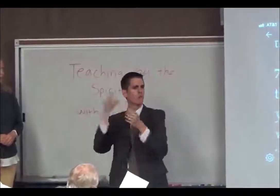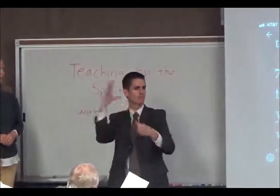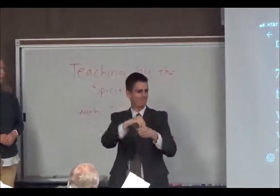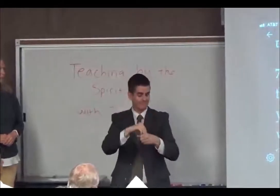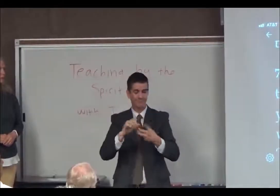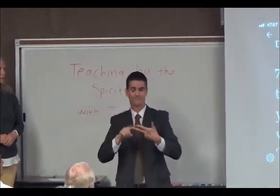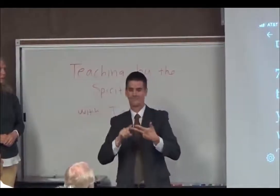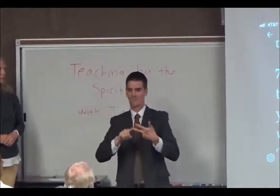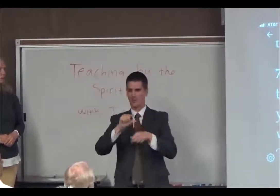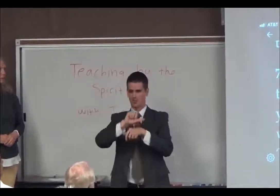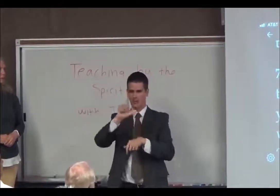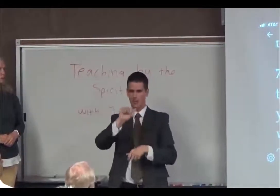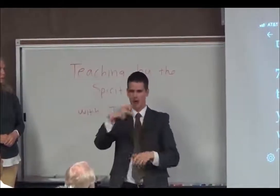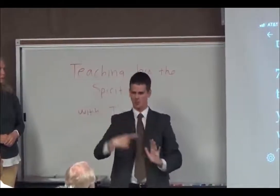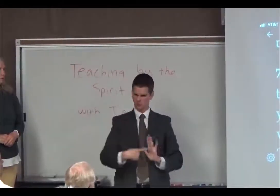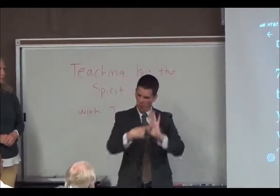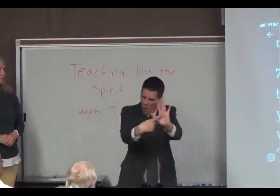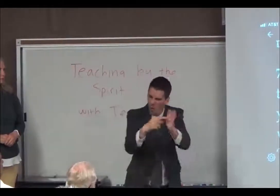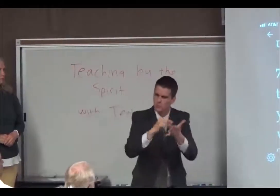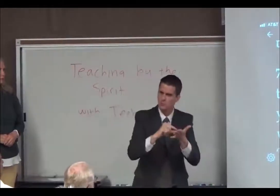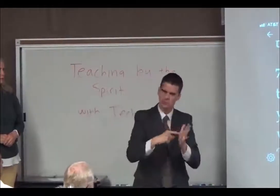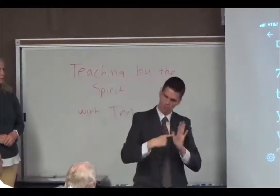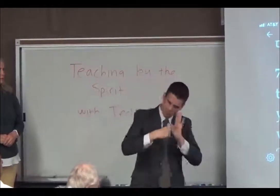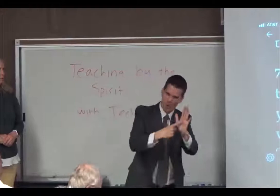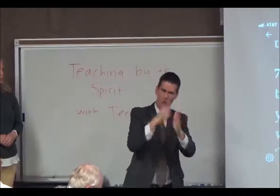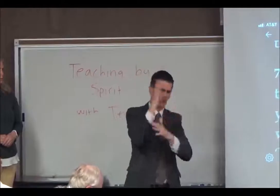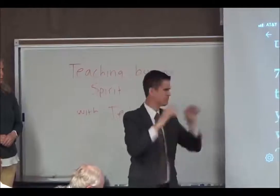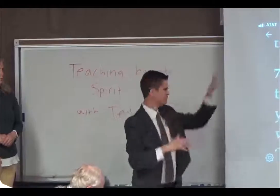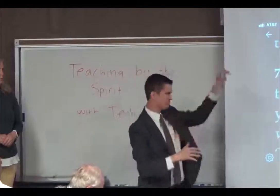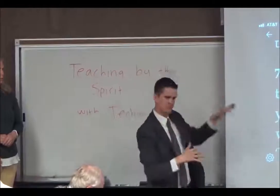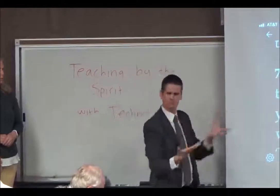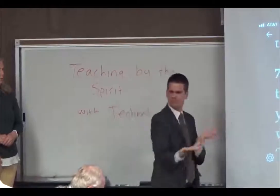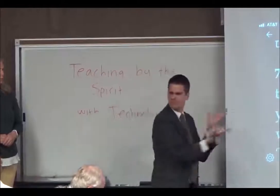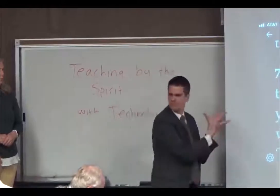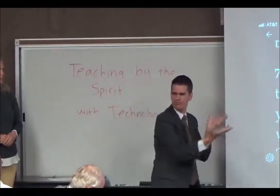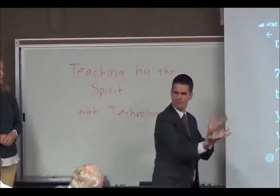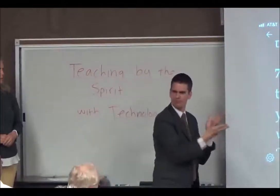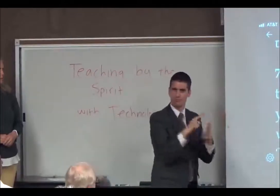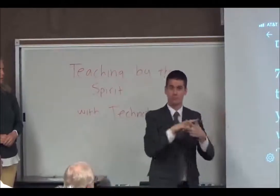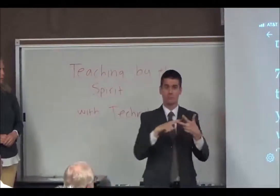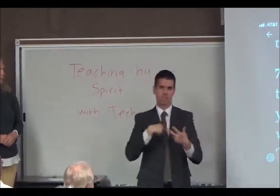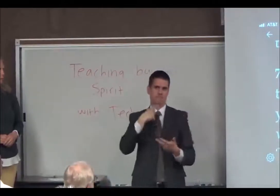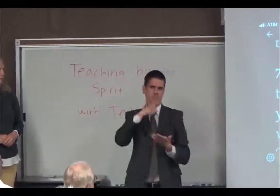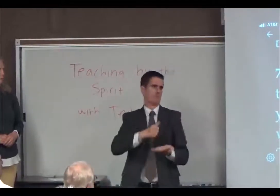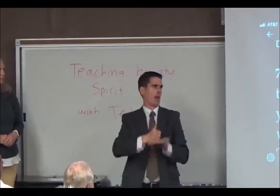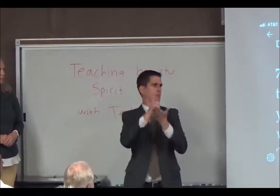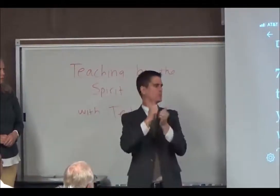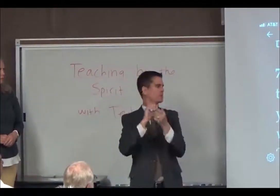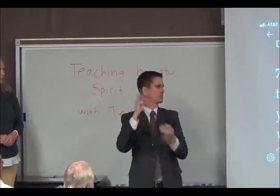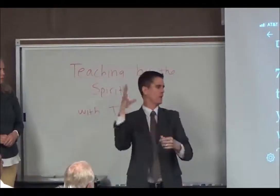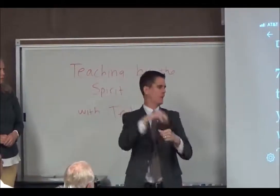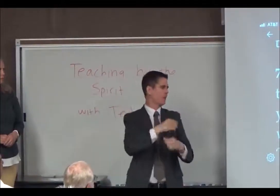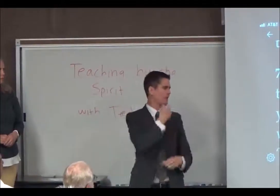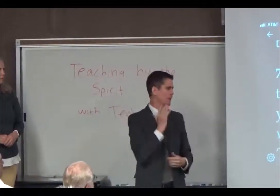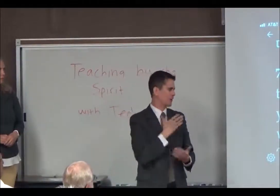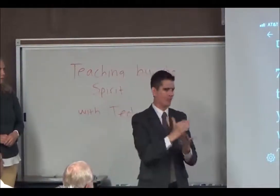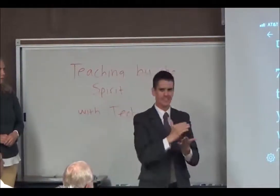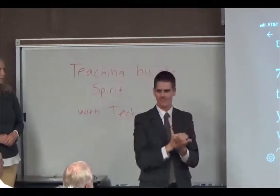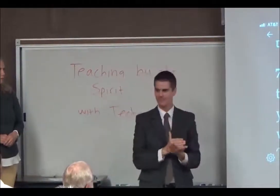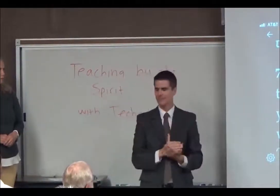pause and invite the spirit in. And then that gospel library app to show scriptures and really open that truly helps you involve the